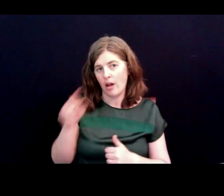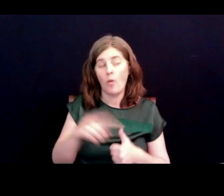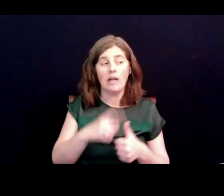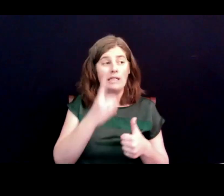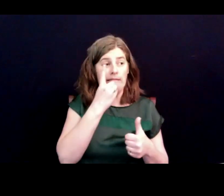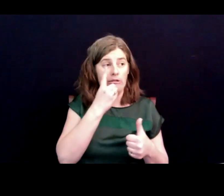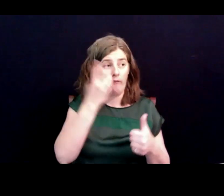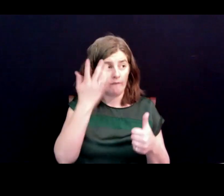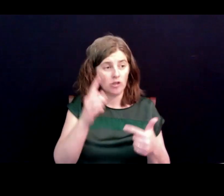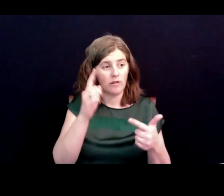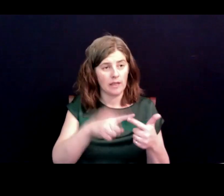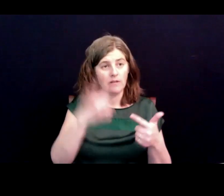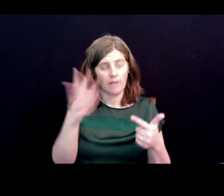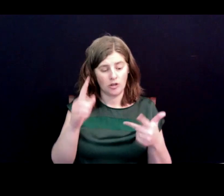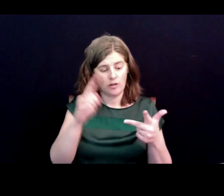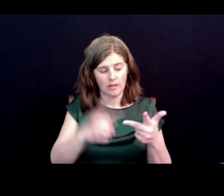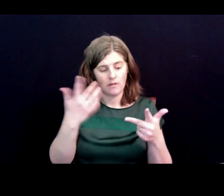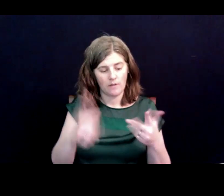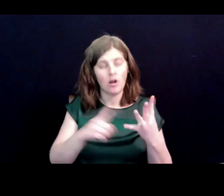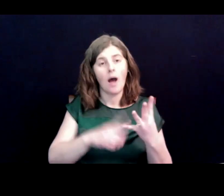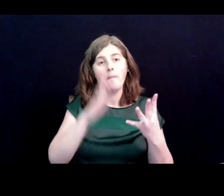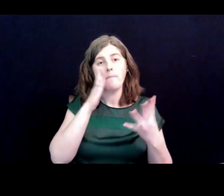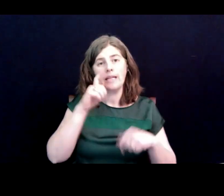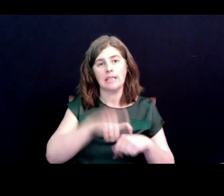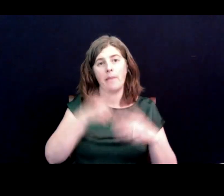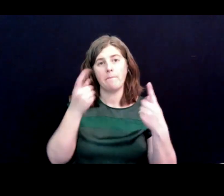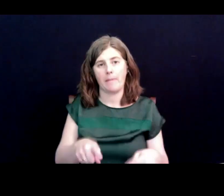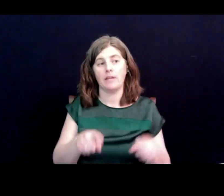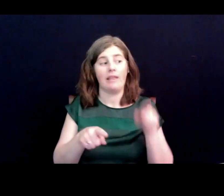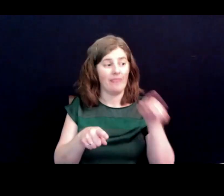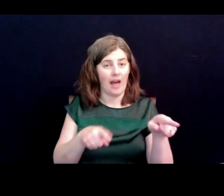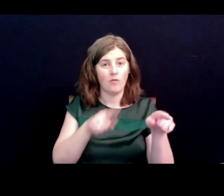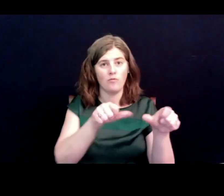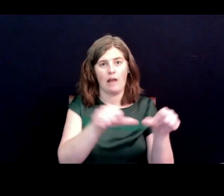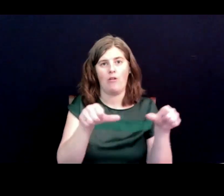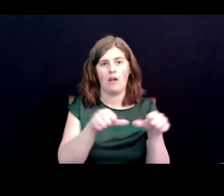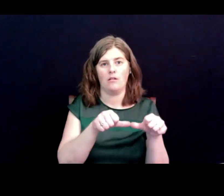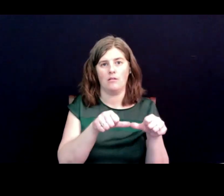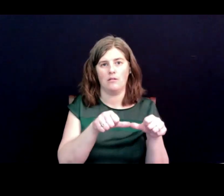then do this and then do this, and then bedtime happens here, right? You can